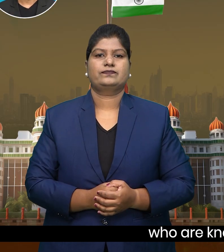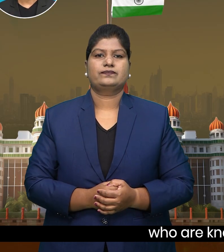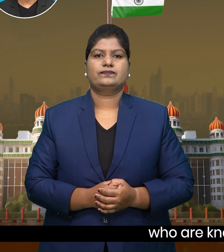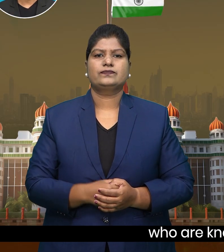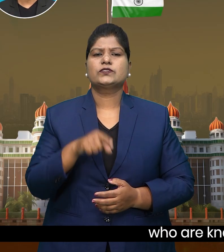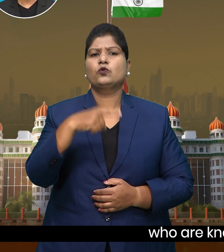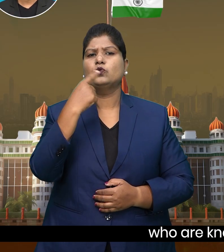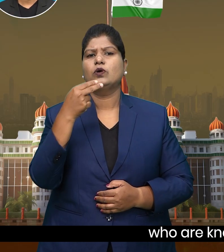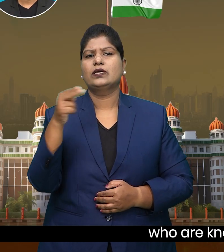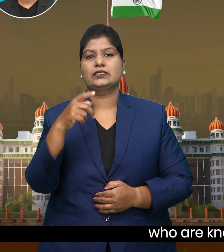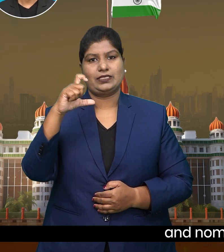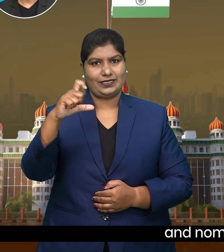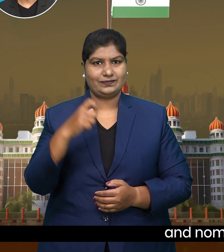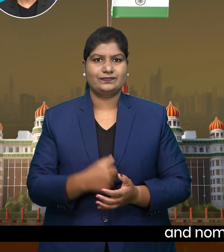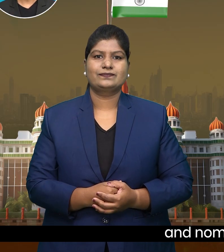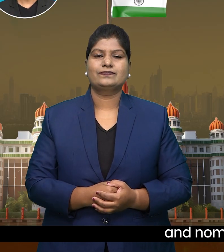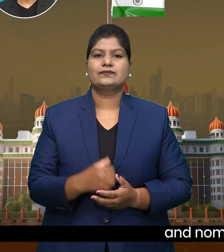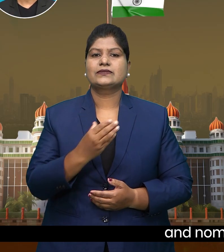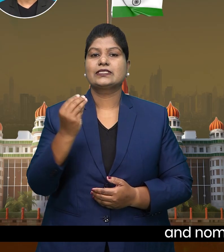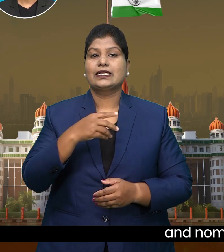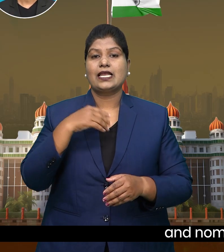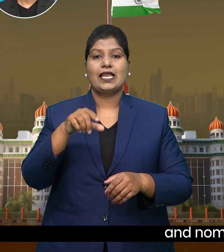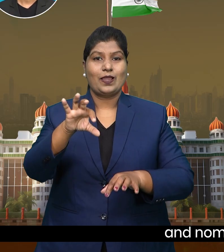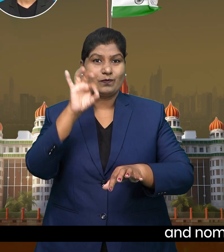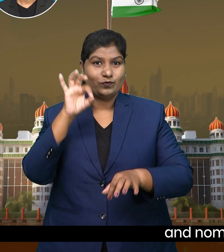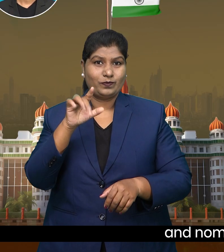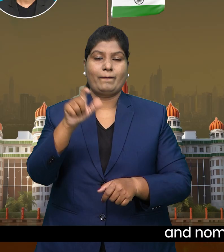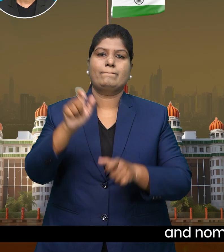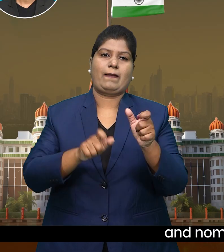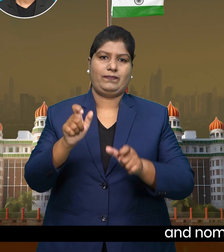who are known as councillors and nominated members.